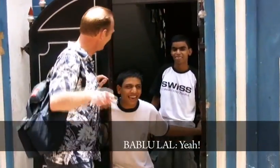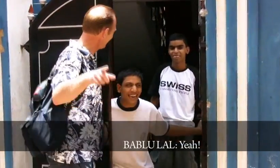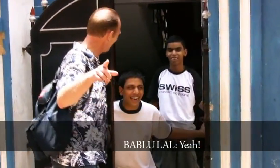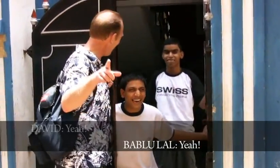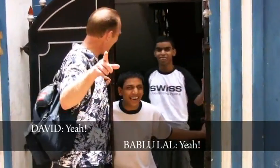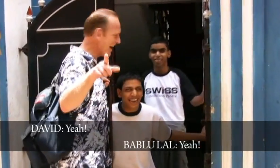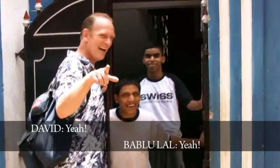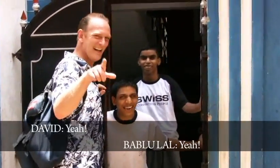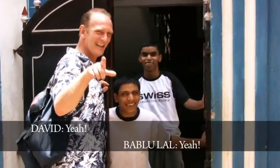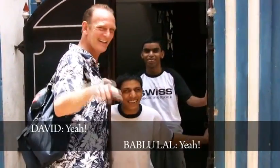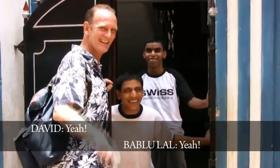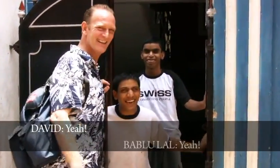Yeah.